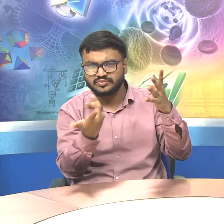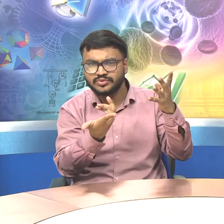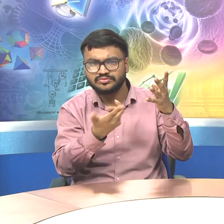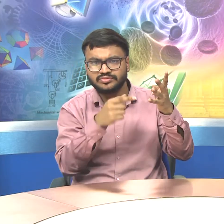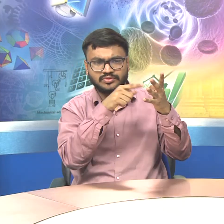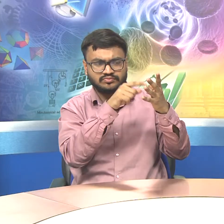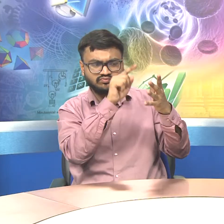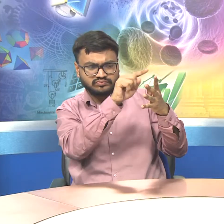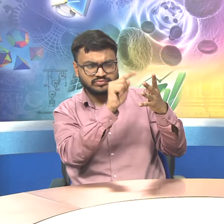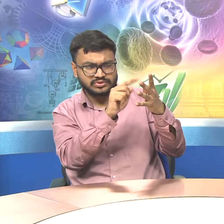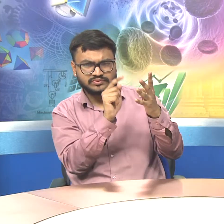can change.